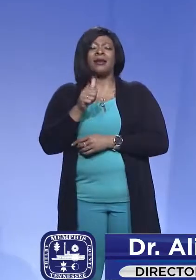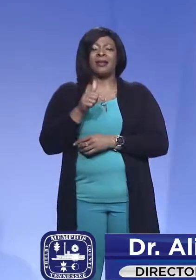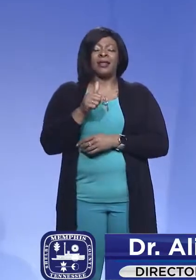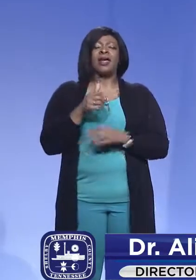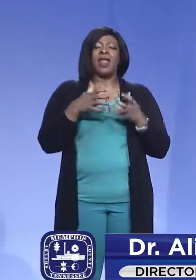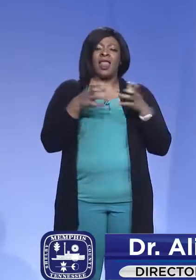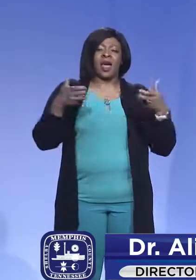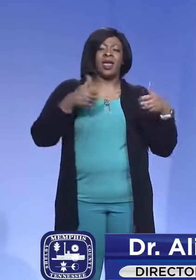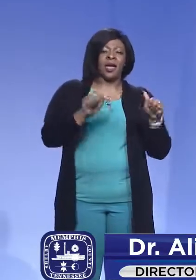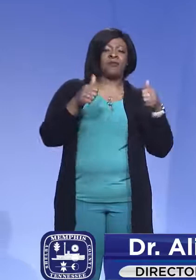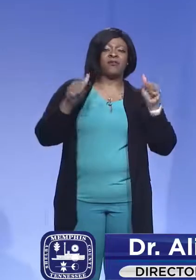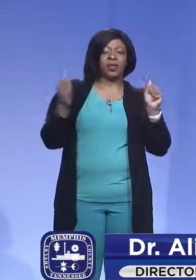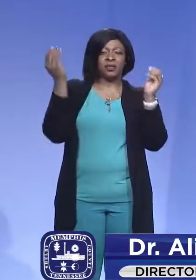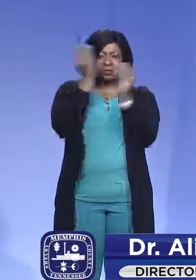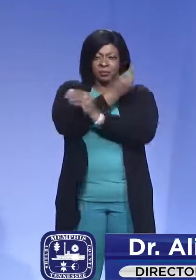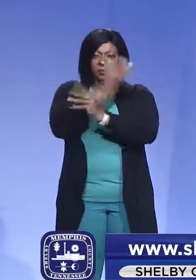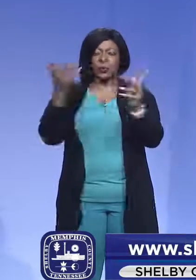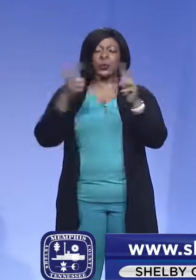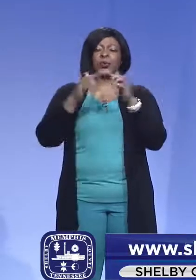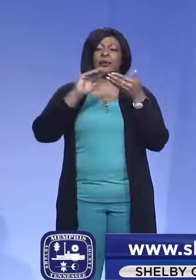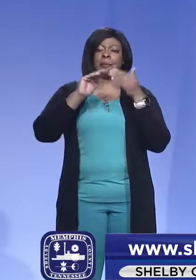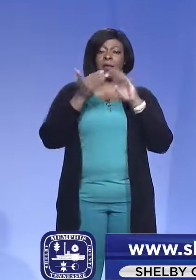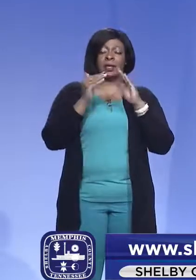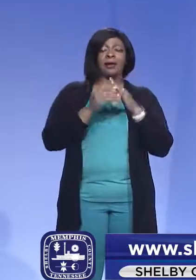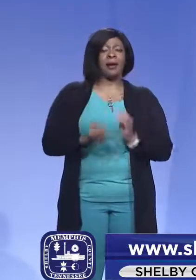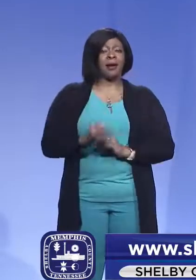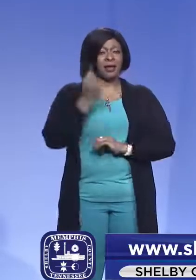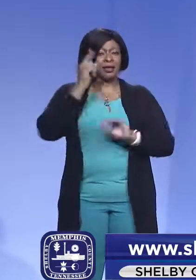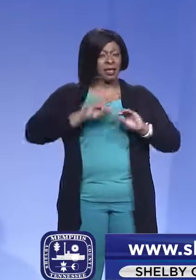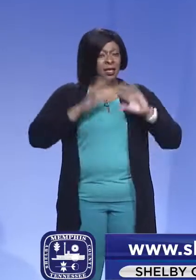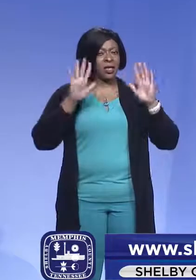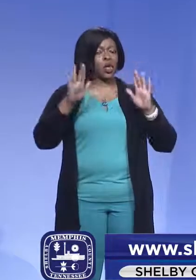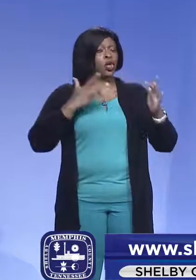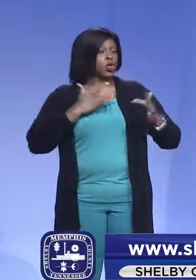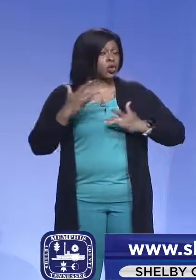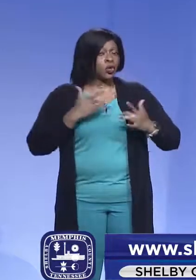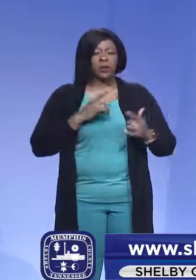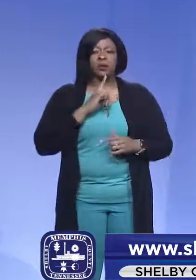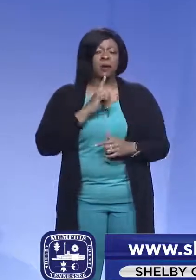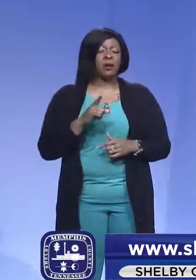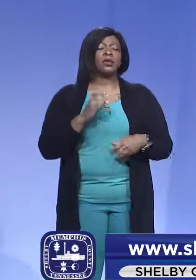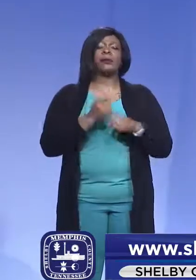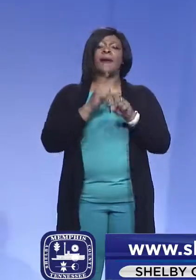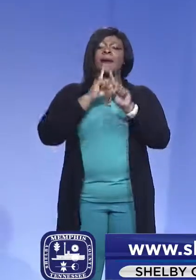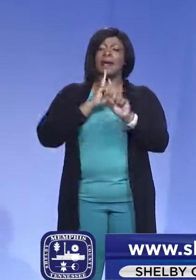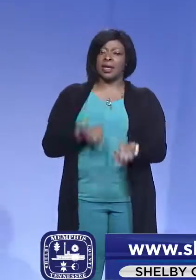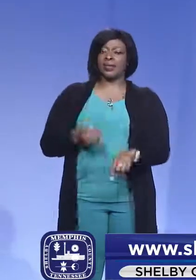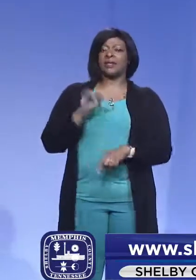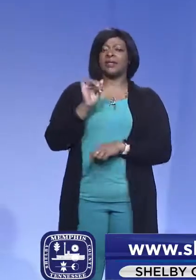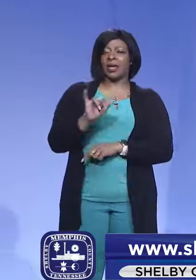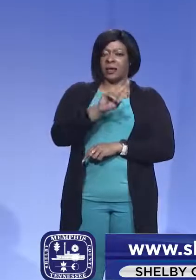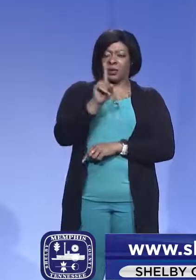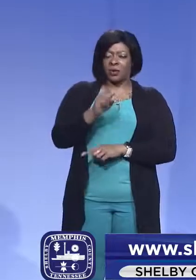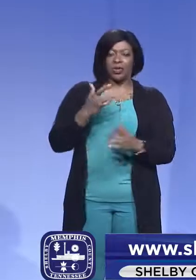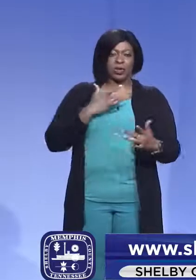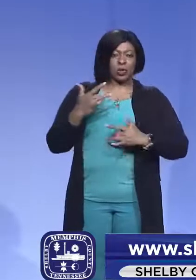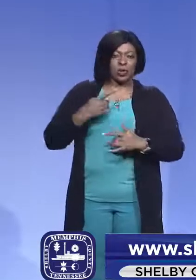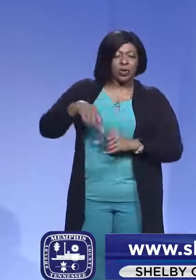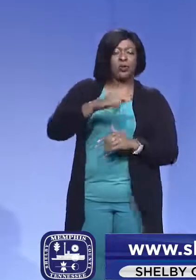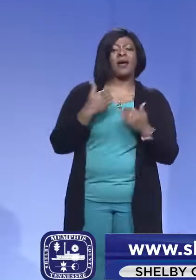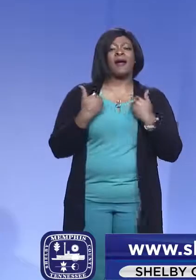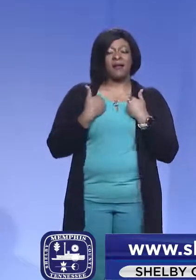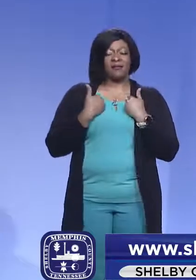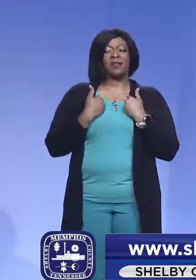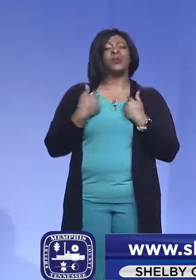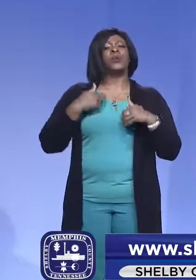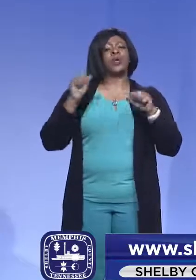sure that we're reaching out to the community, understanding what their concerns are, and being able to answer those questions and concerns that they have